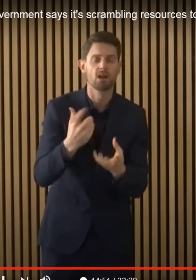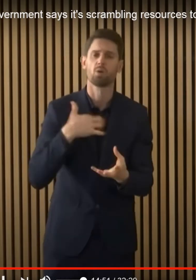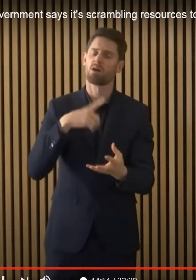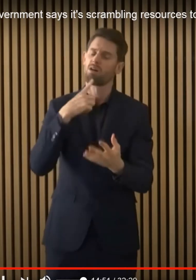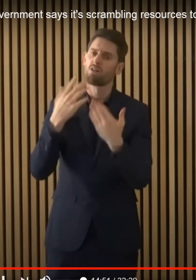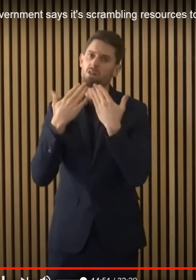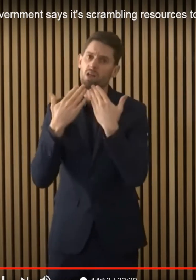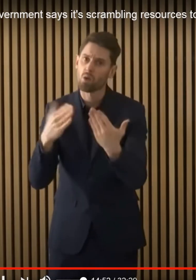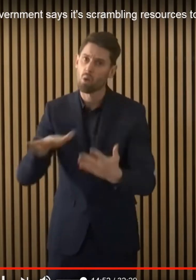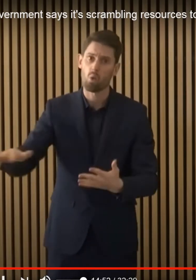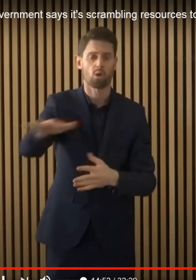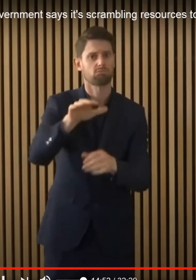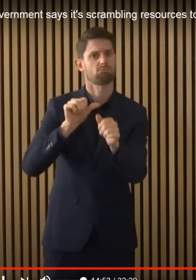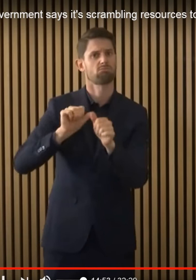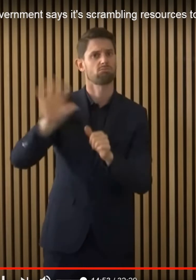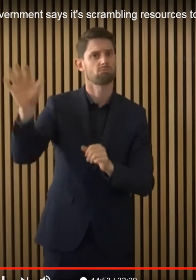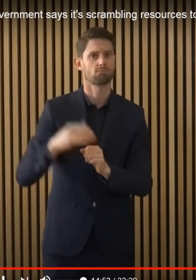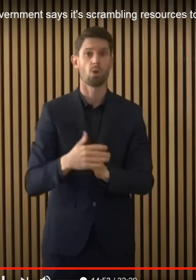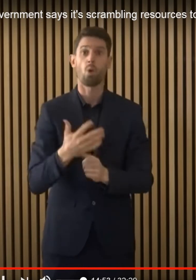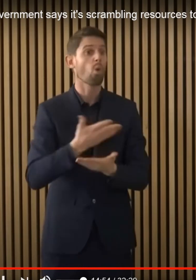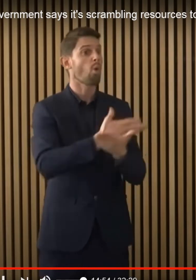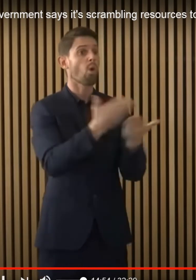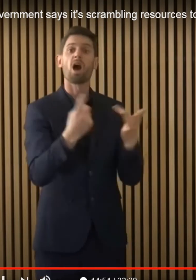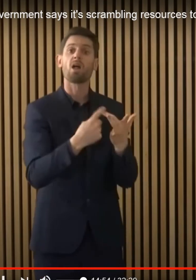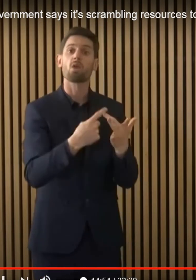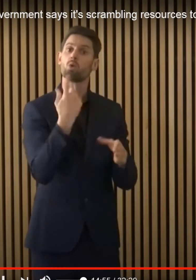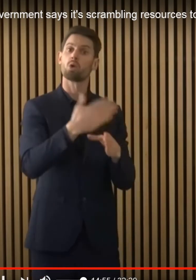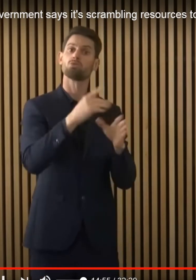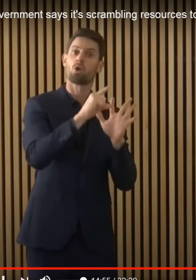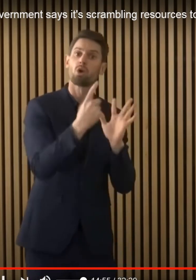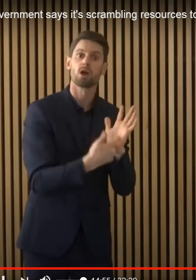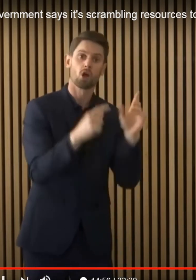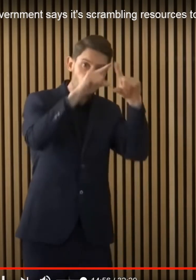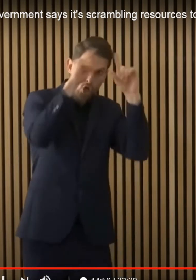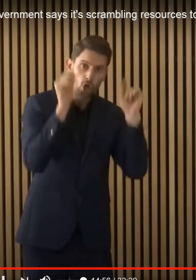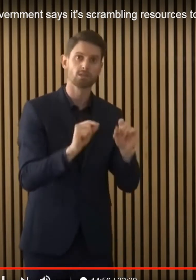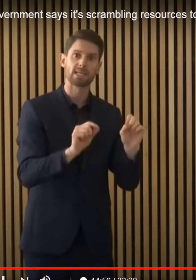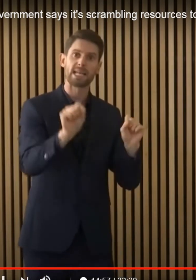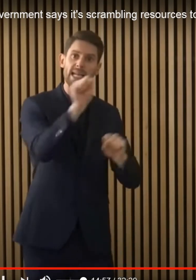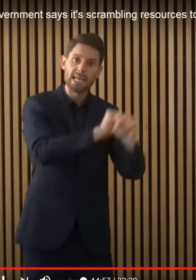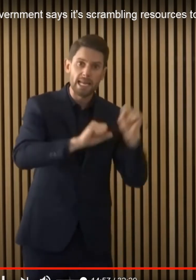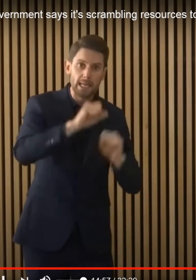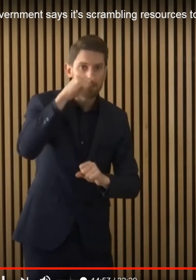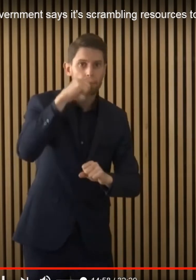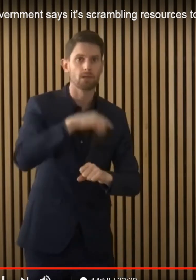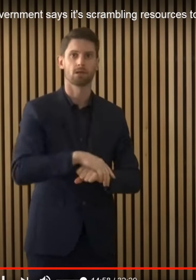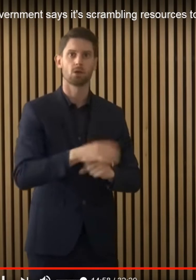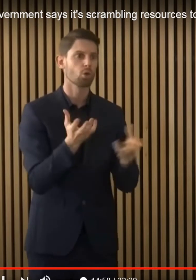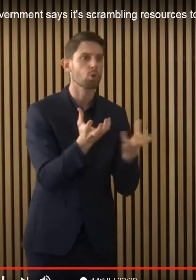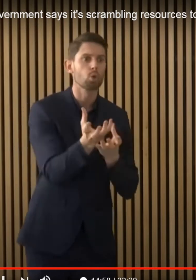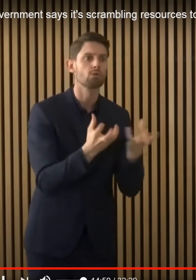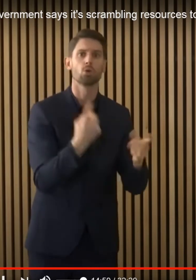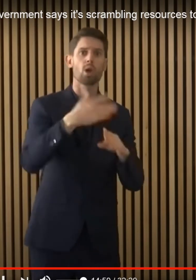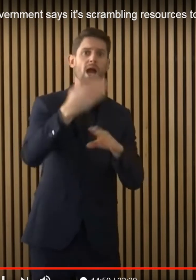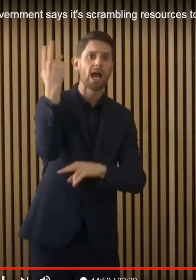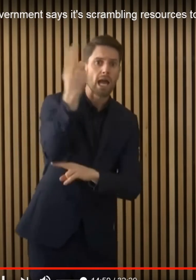in the sector, direct care workers, nurses, doctors, cleaners, cooks, support workers, ambulance officers